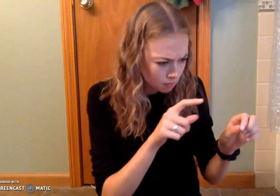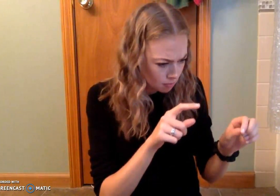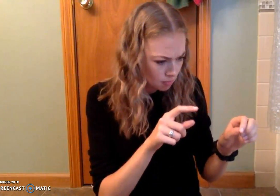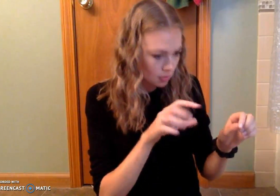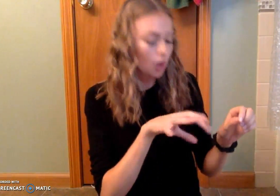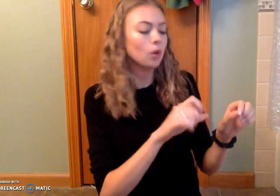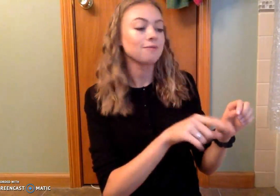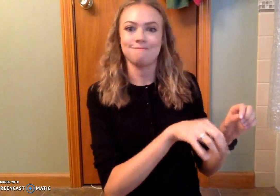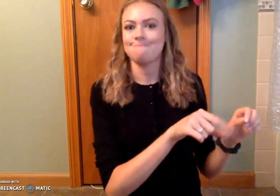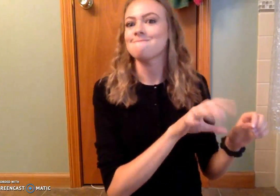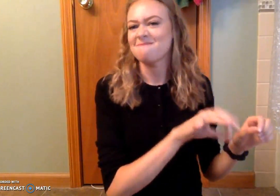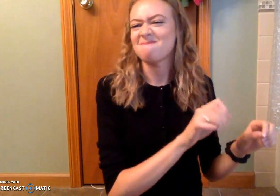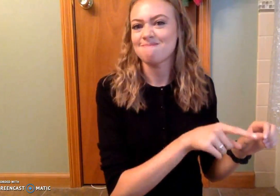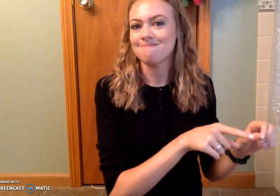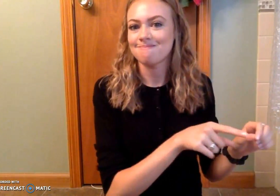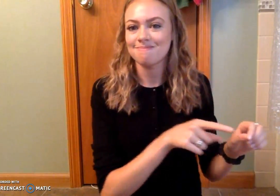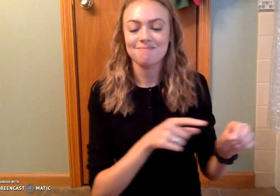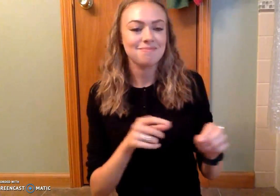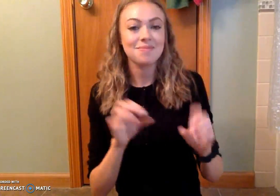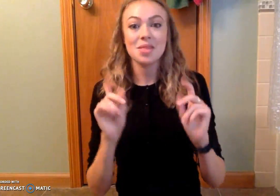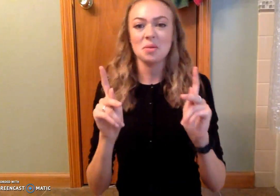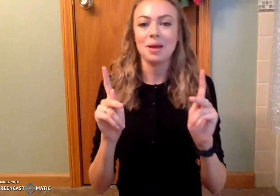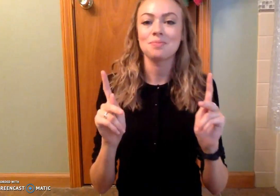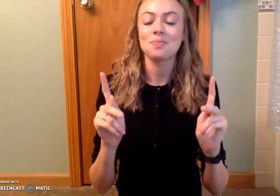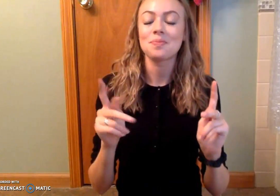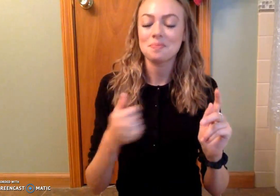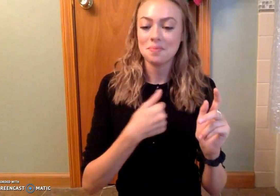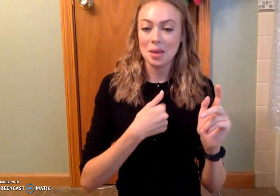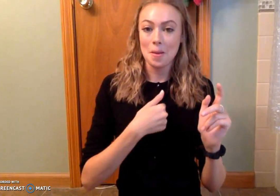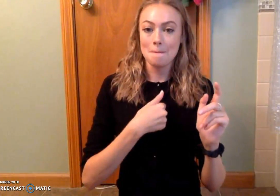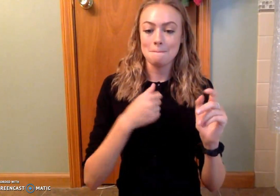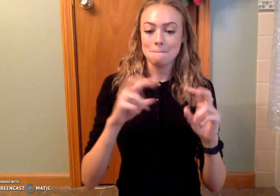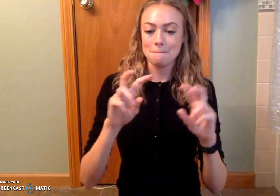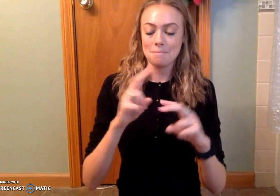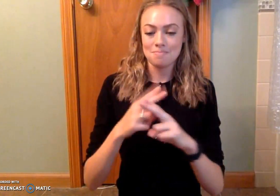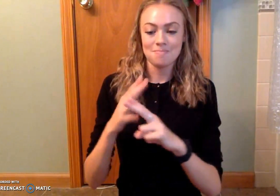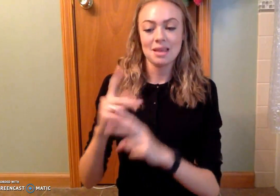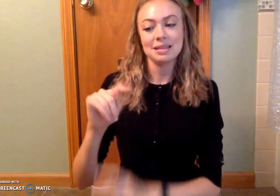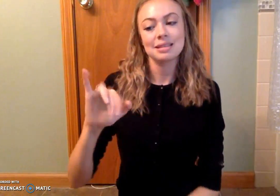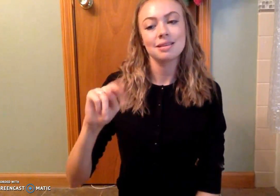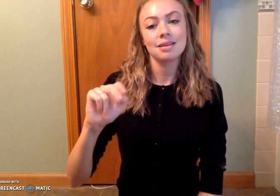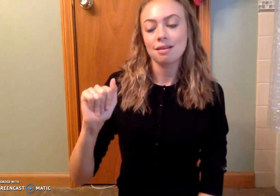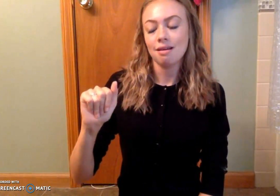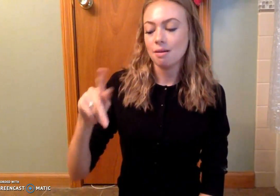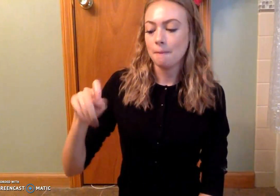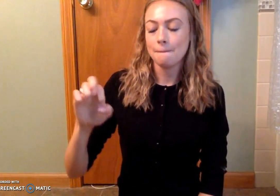There we go. Okay, excellent. Hi, my name is Tina Perry. I'm here to tell you about a favorite recipe that I have.